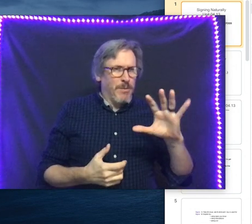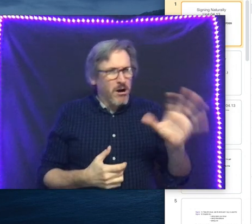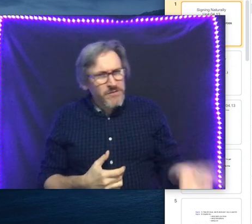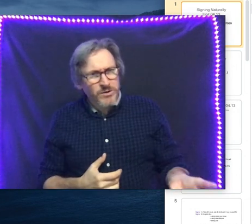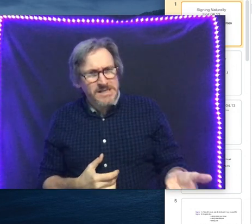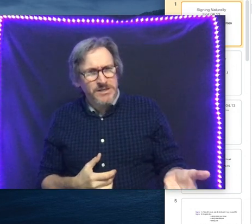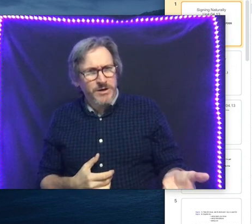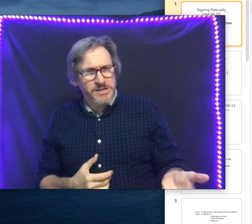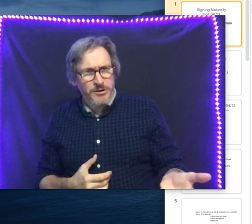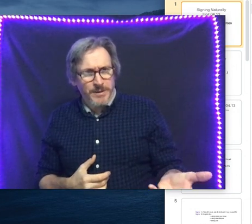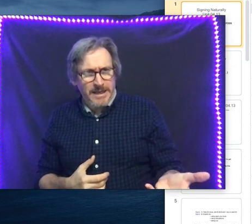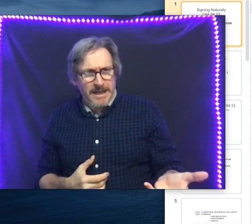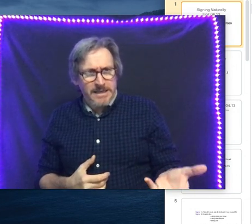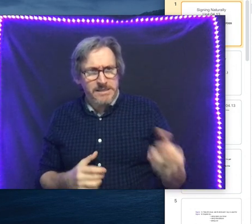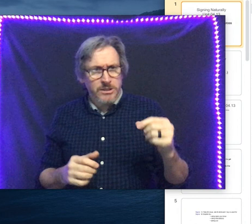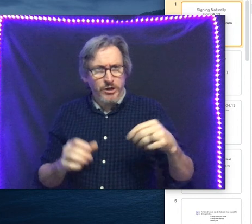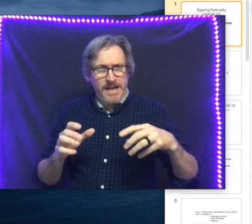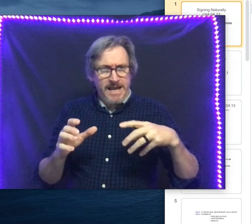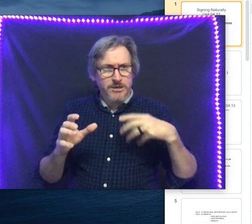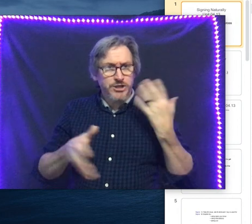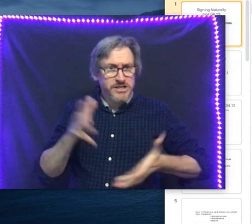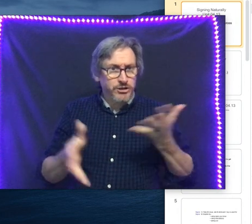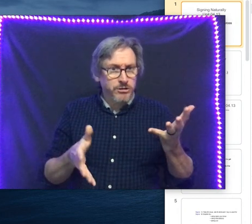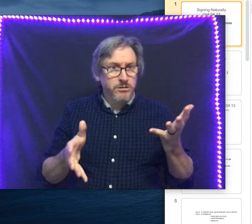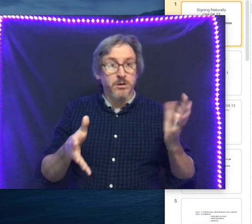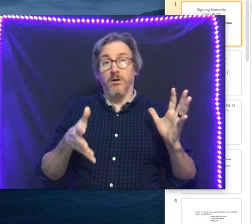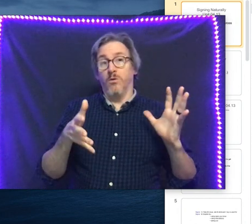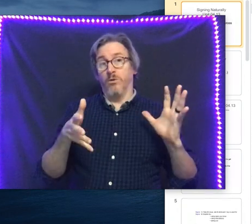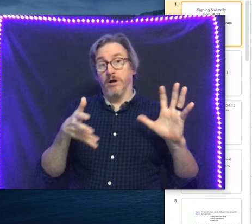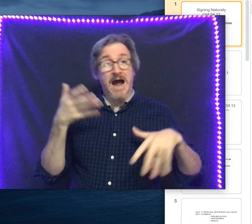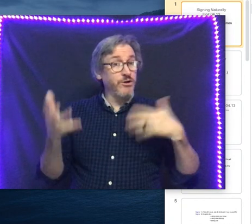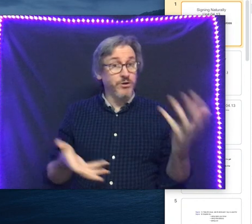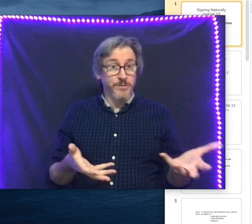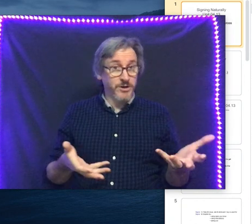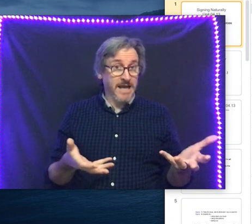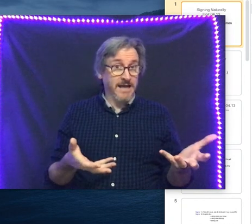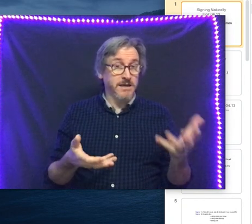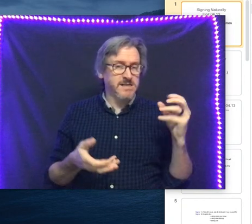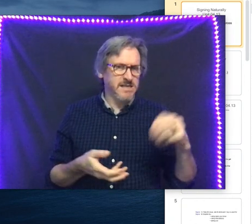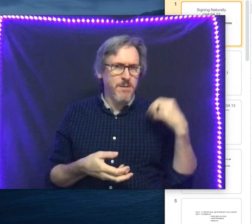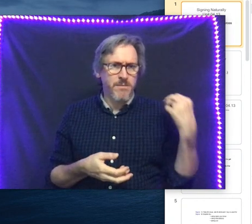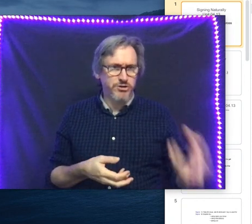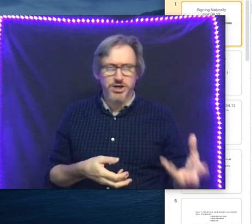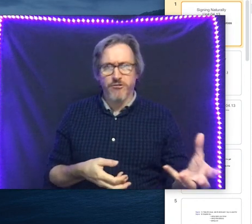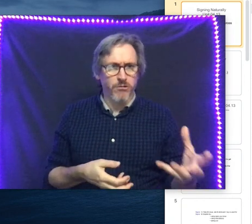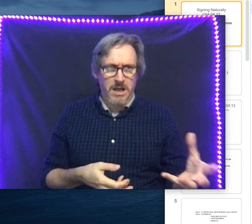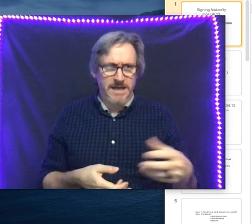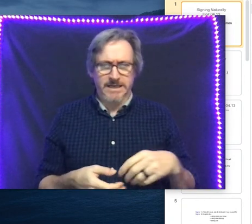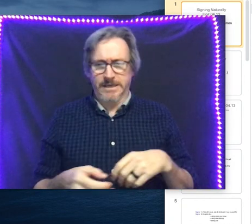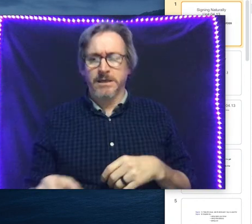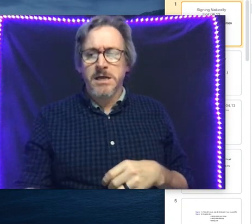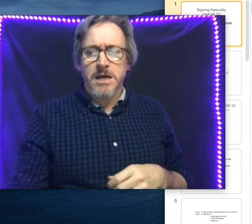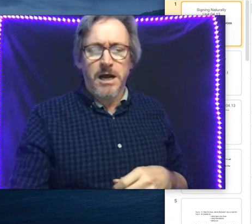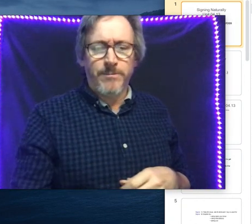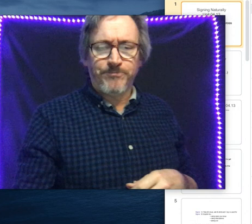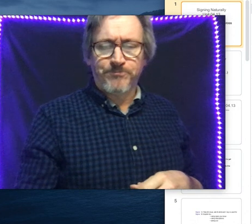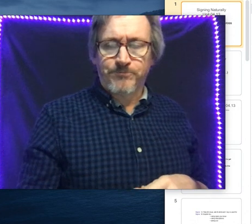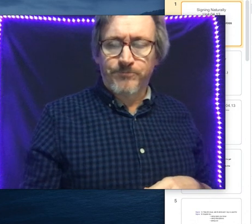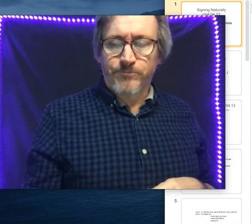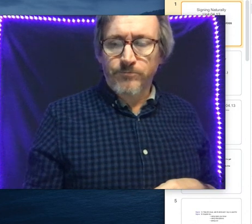So part of what this unit is going to be is looking at gesture, or how do you communicate some general idea.